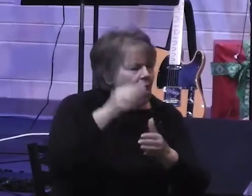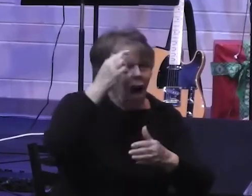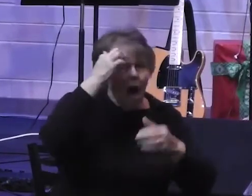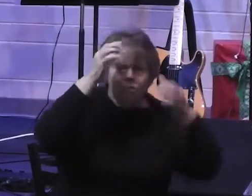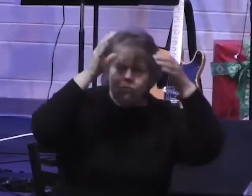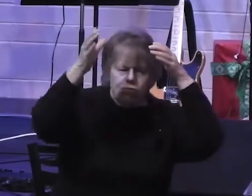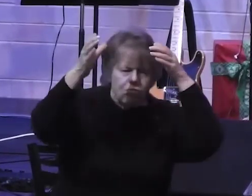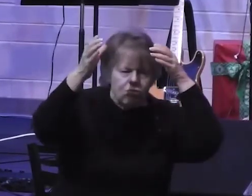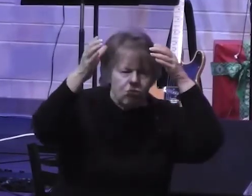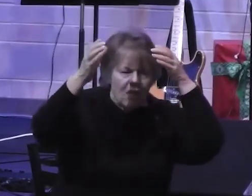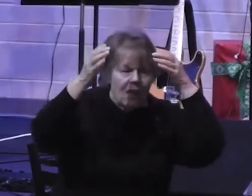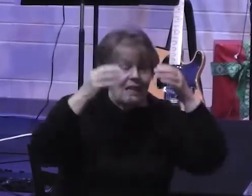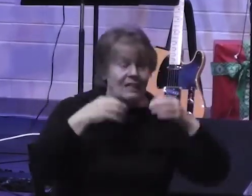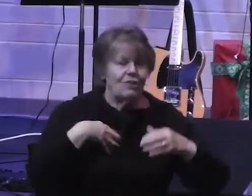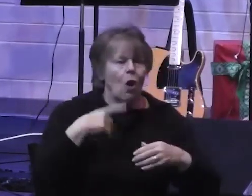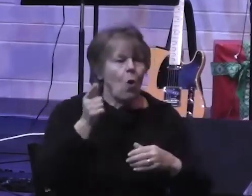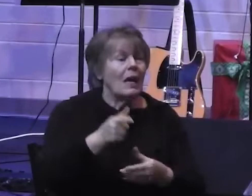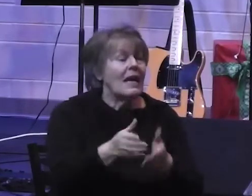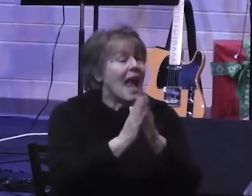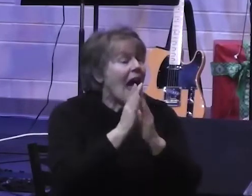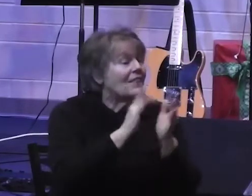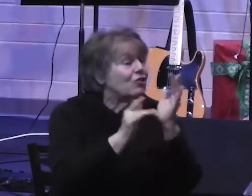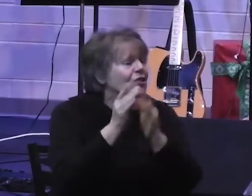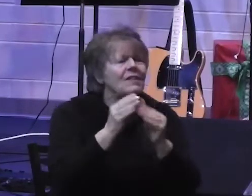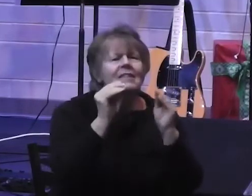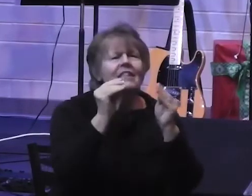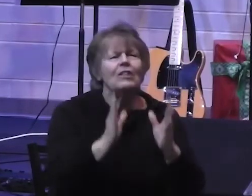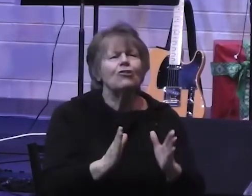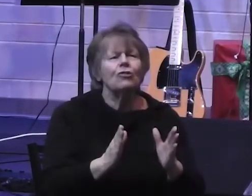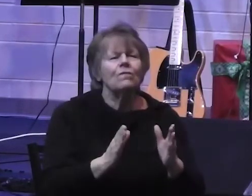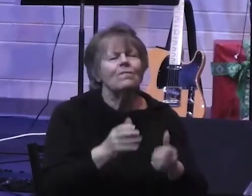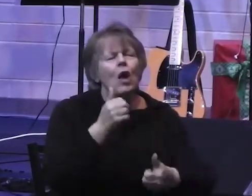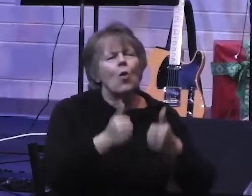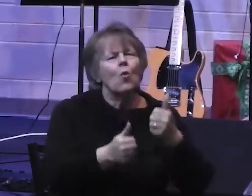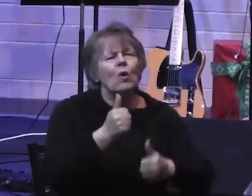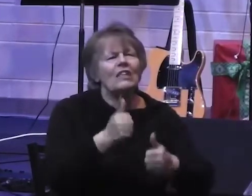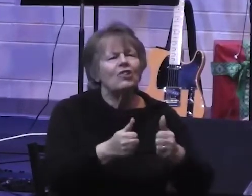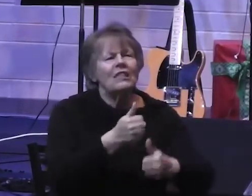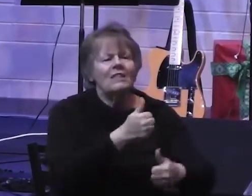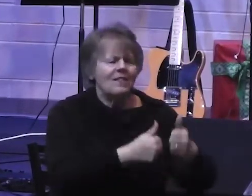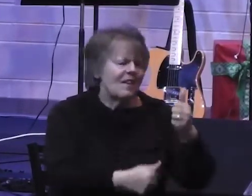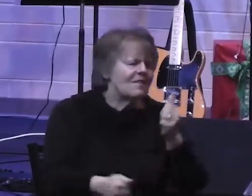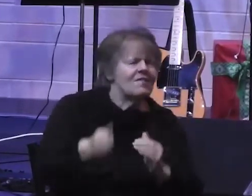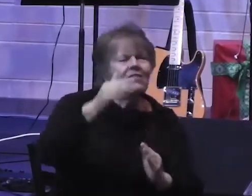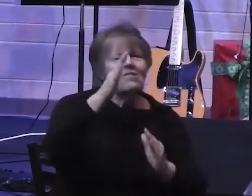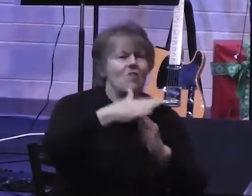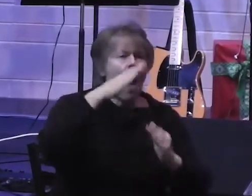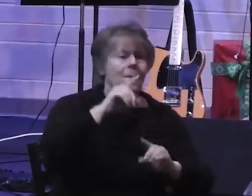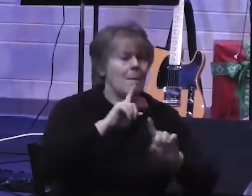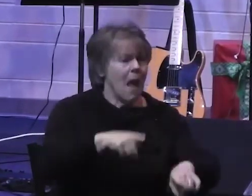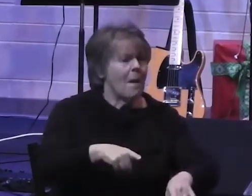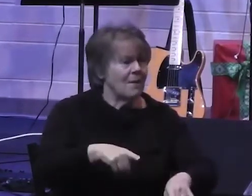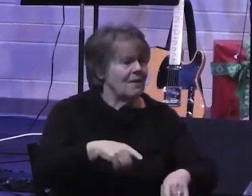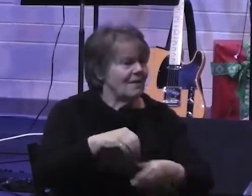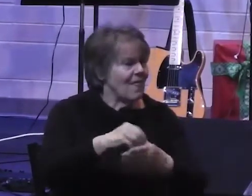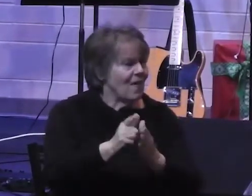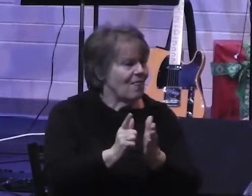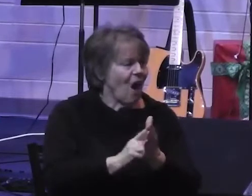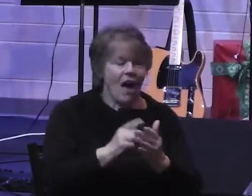question. Teacher, which is the greatest commandment in the law? Jesus